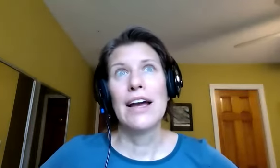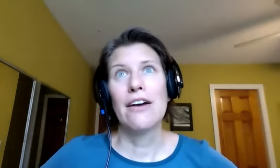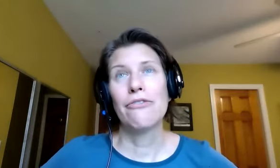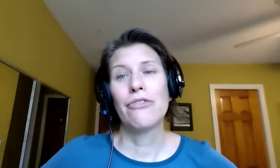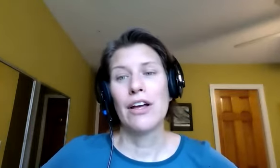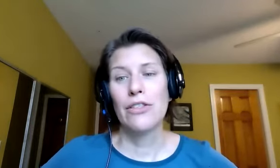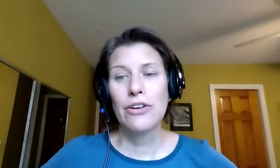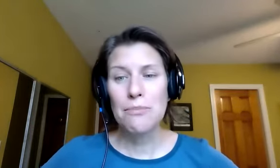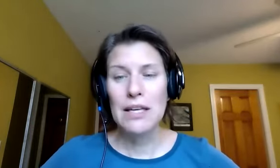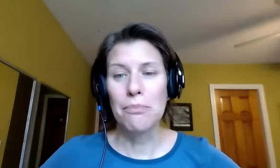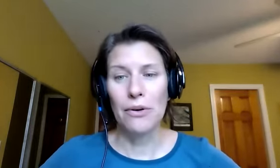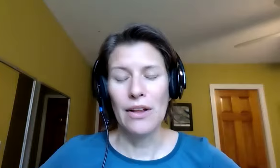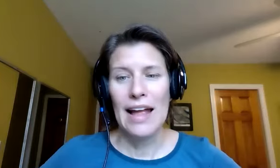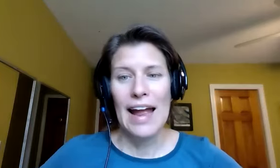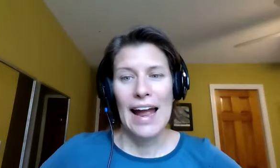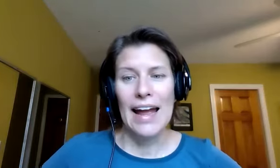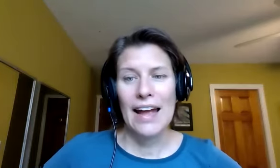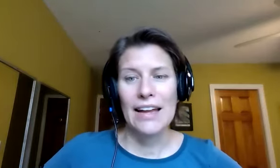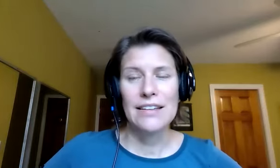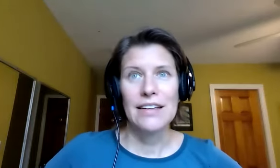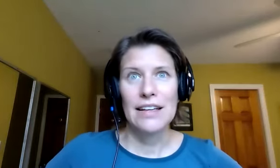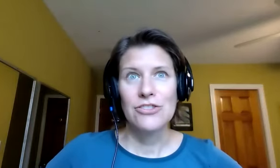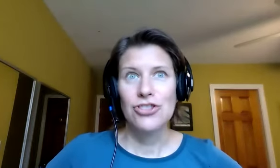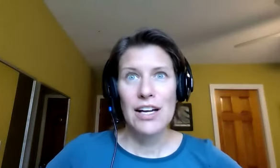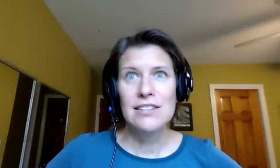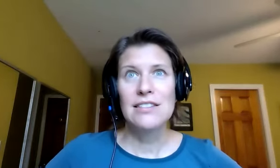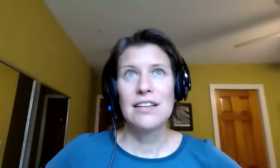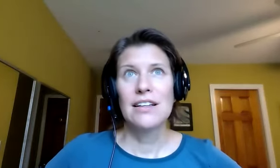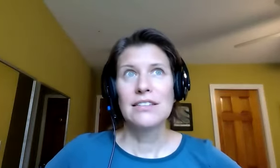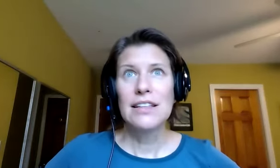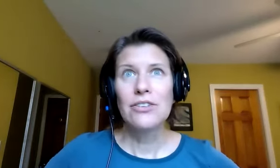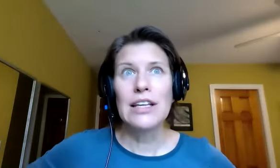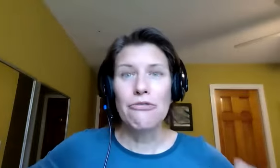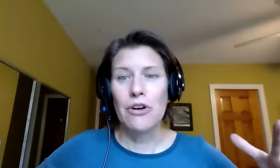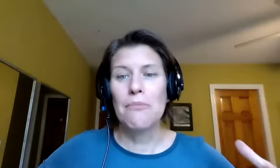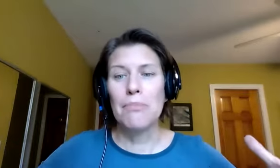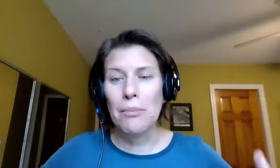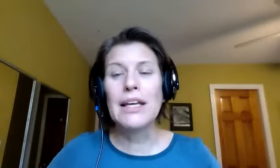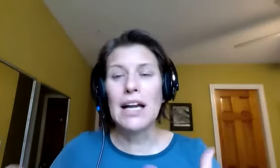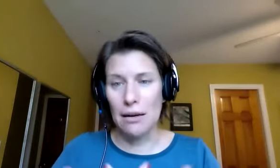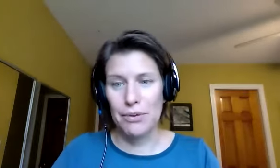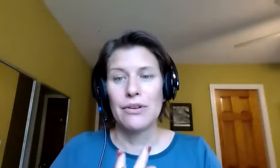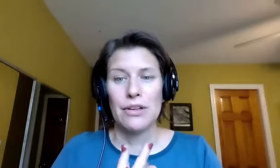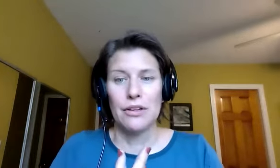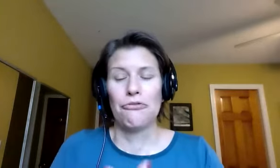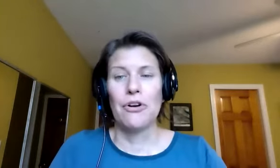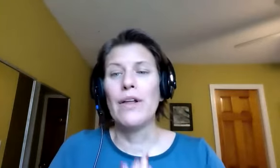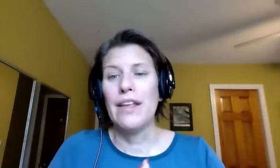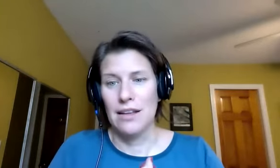have, uh, 30 people and just literally from bubbling up from within